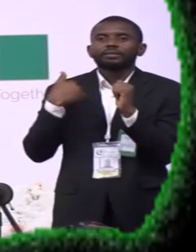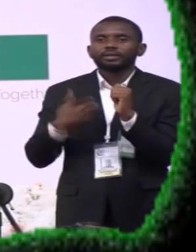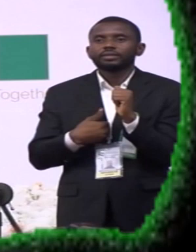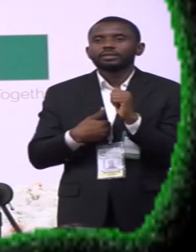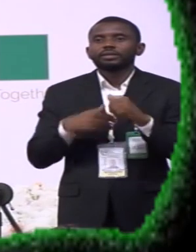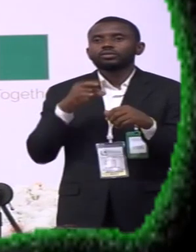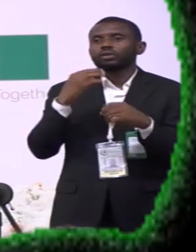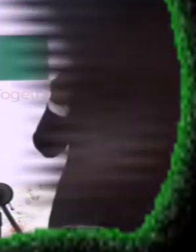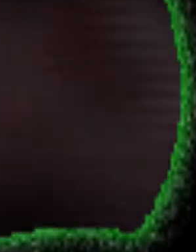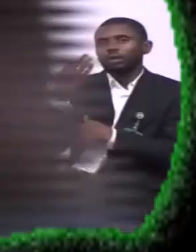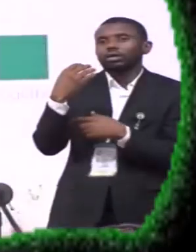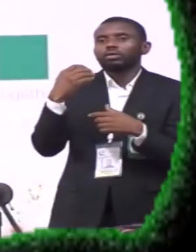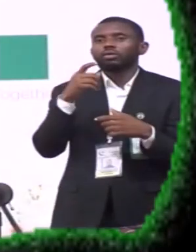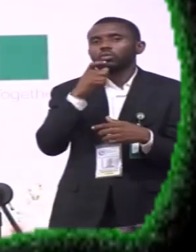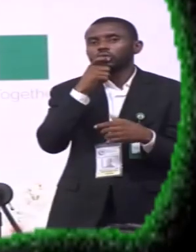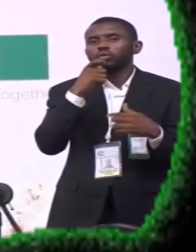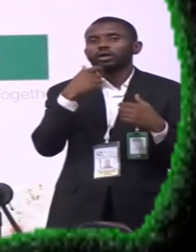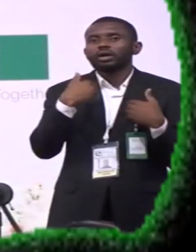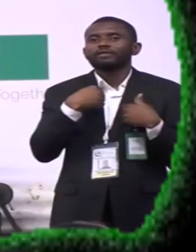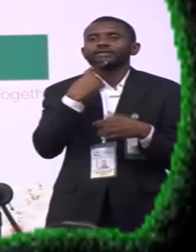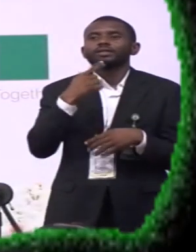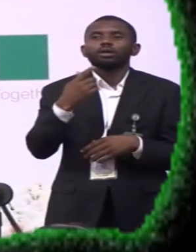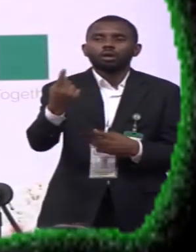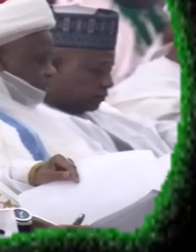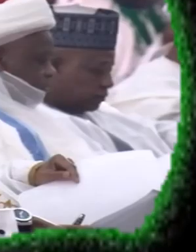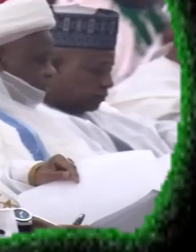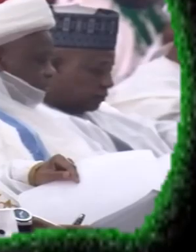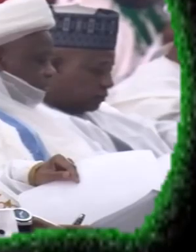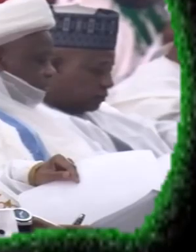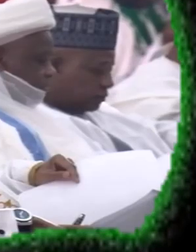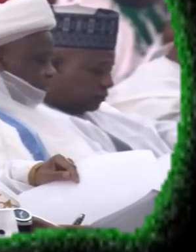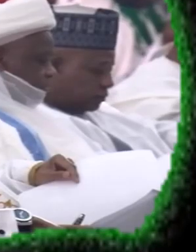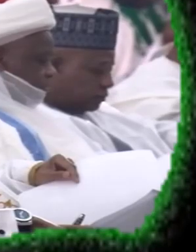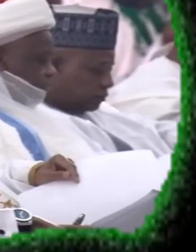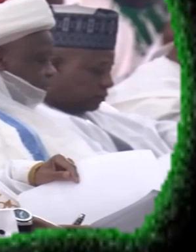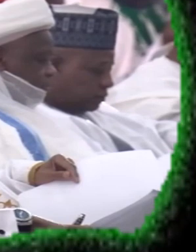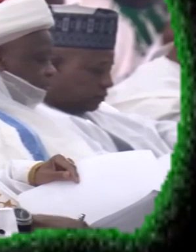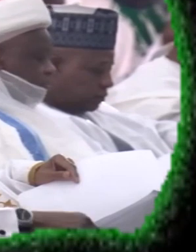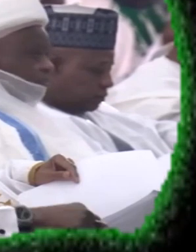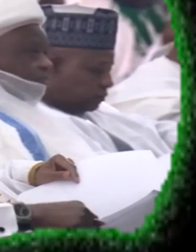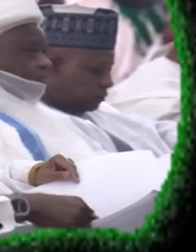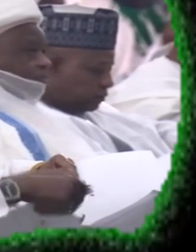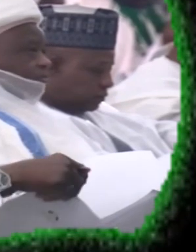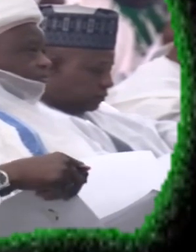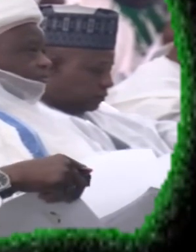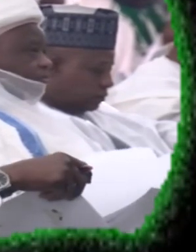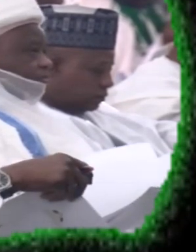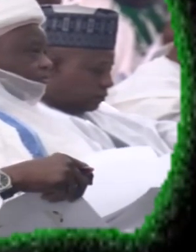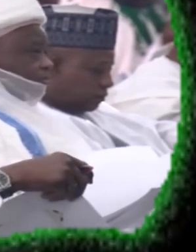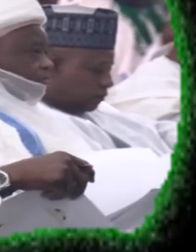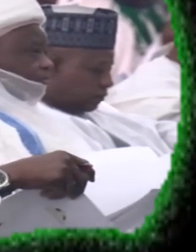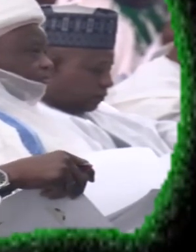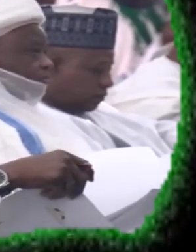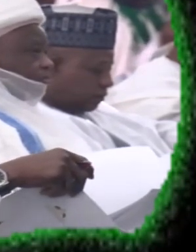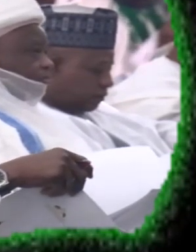said, Iwolokan. Your Excellency, we pray fervently as we have confidence in you